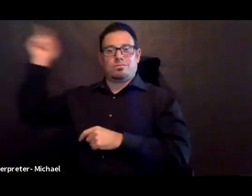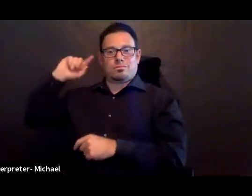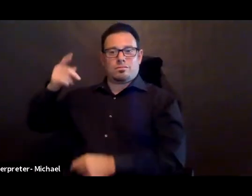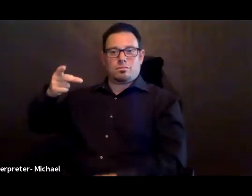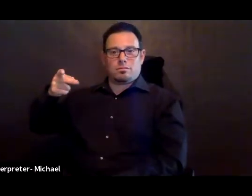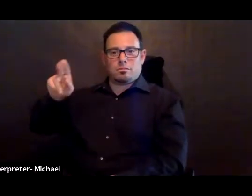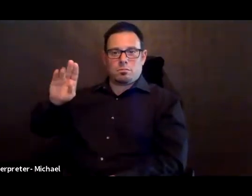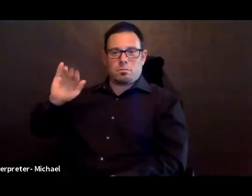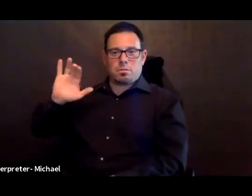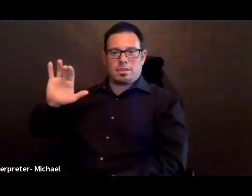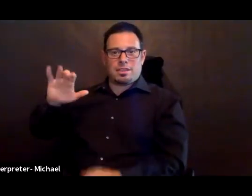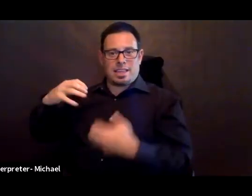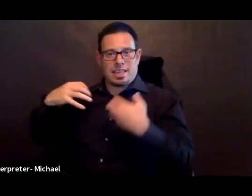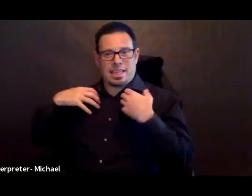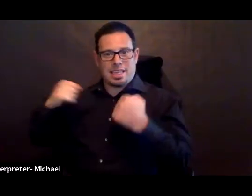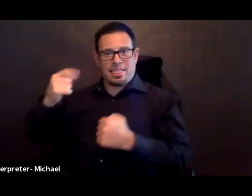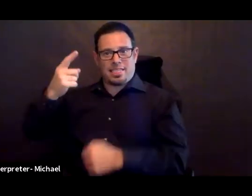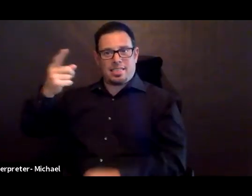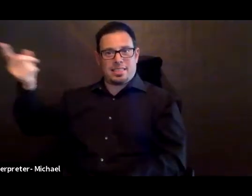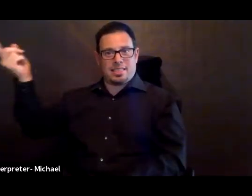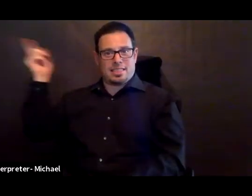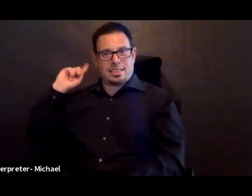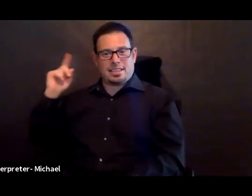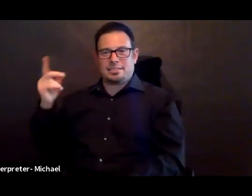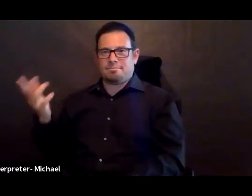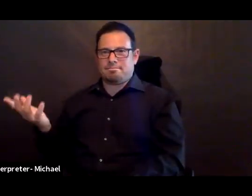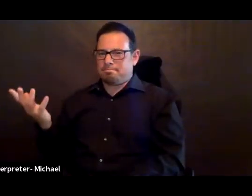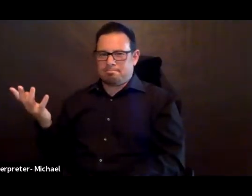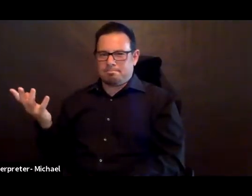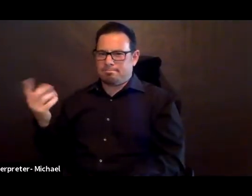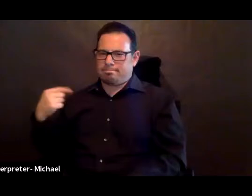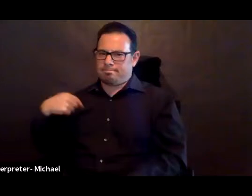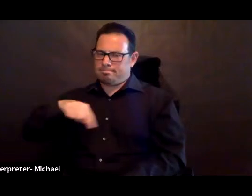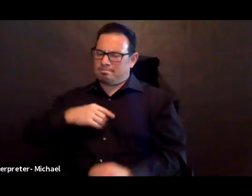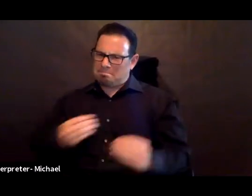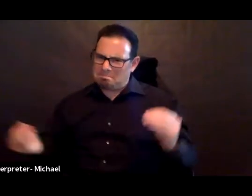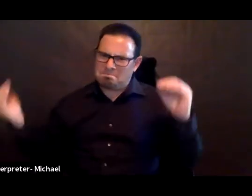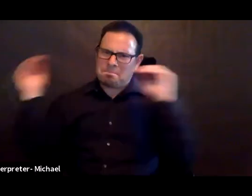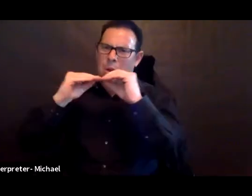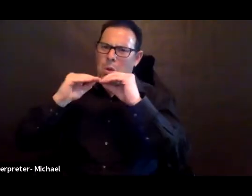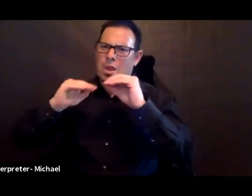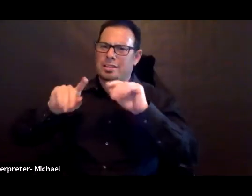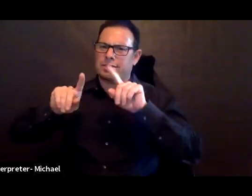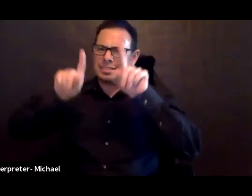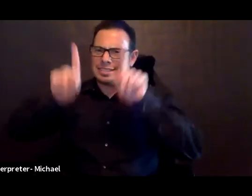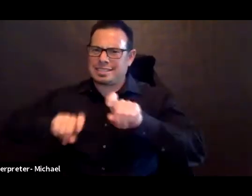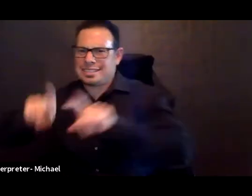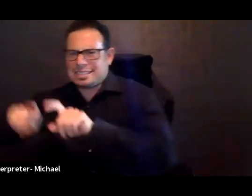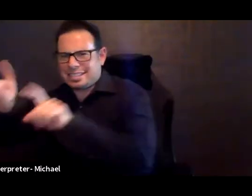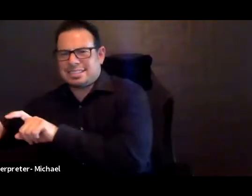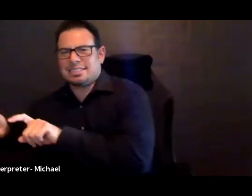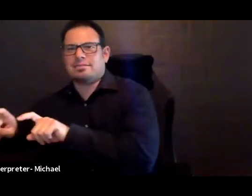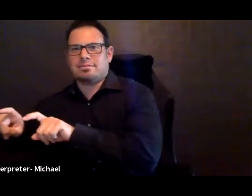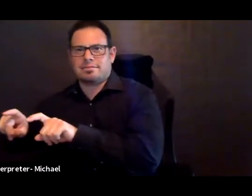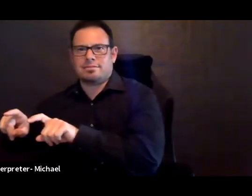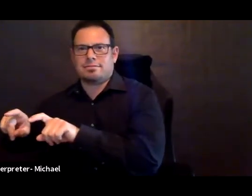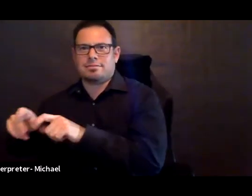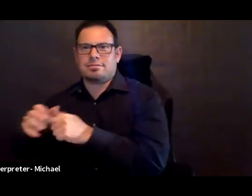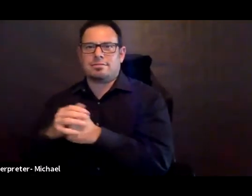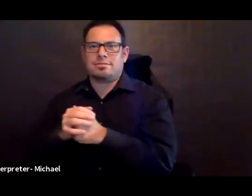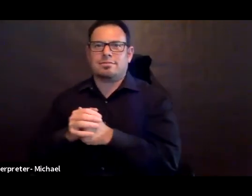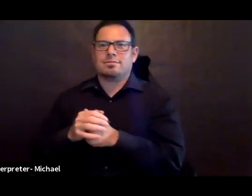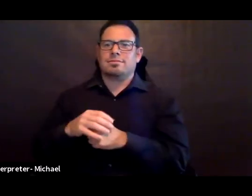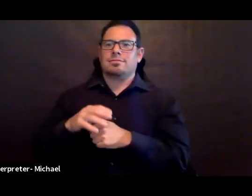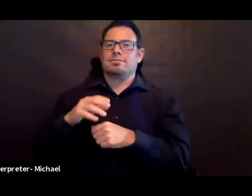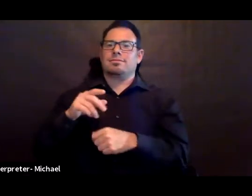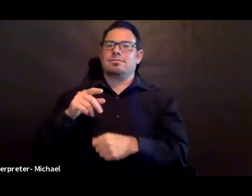a specimen to sequence? Okay. And of those breakthrough cases as well, is